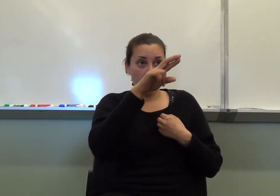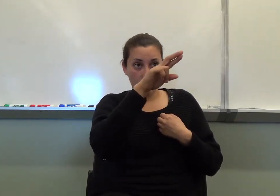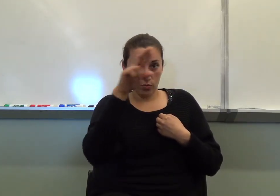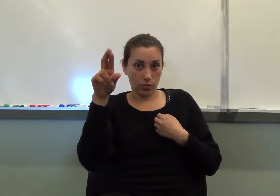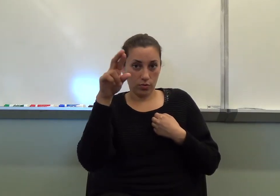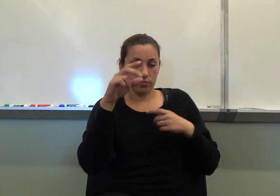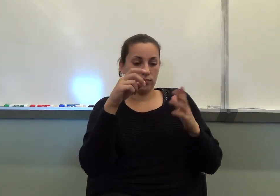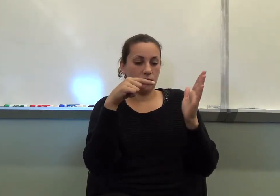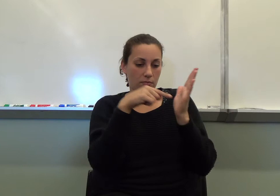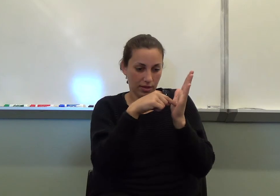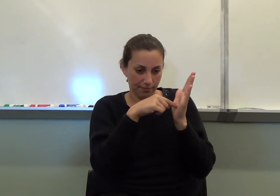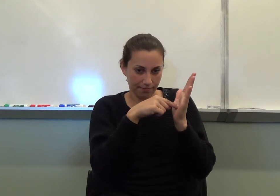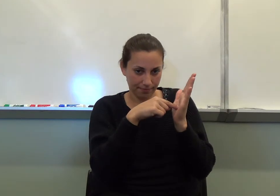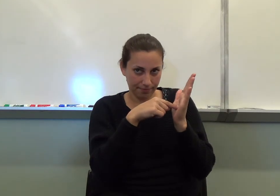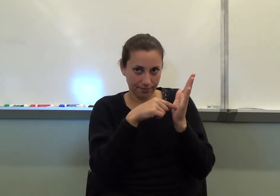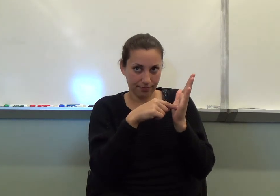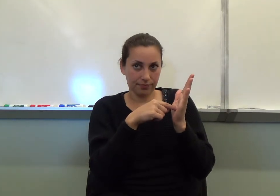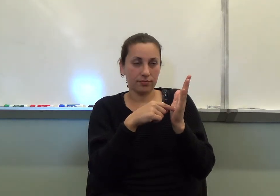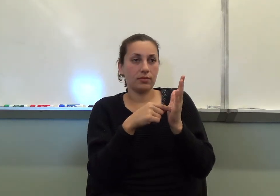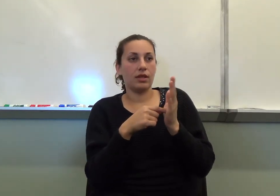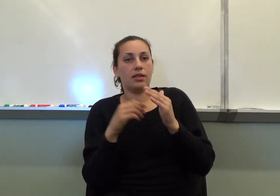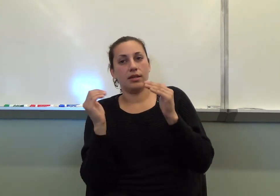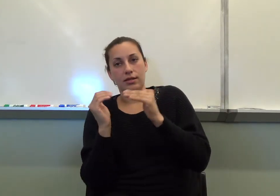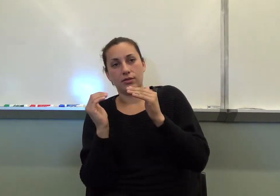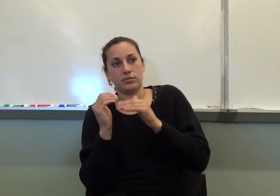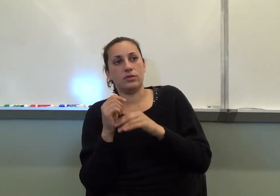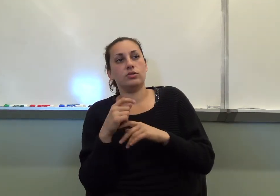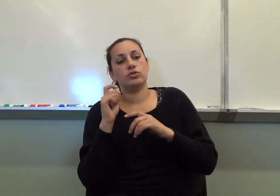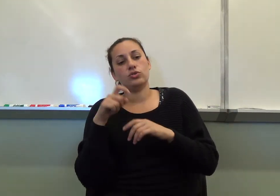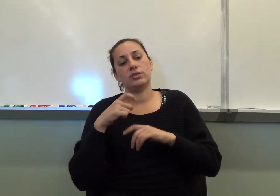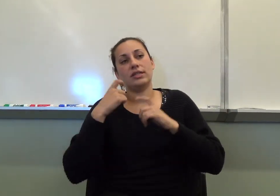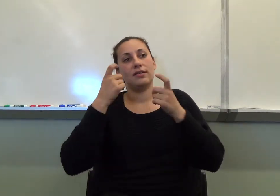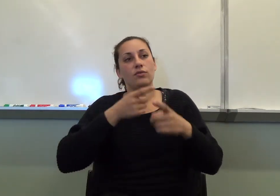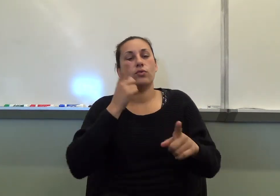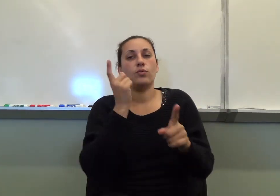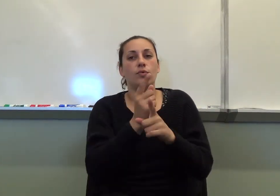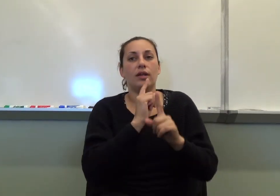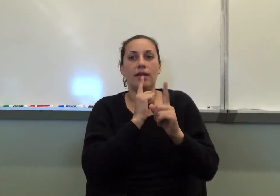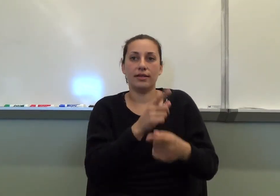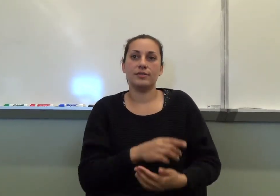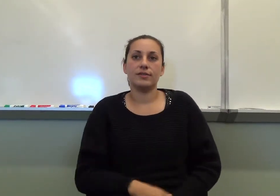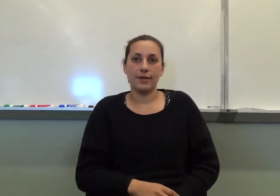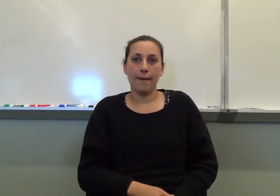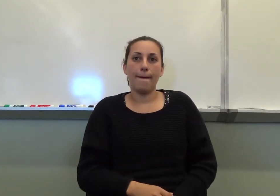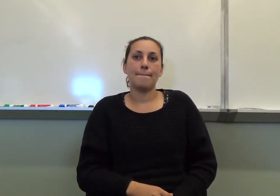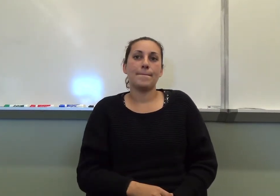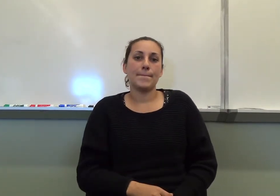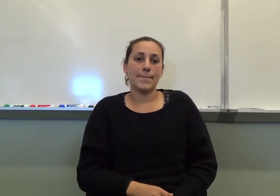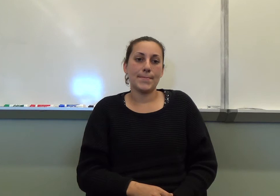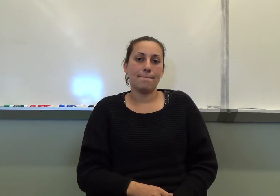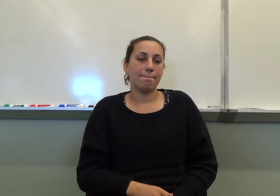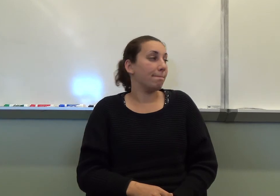427.75, and then you push equals. And that should give you the right result, which in this case turns out